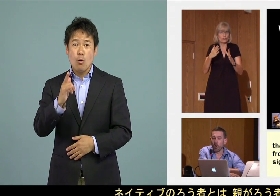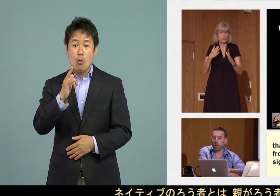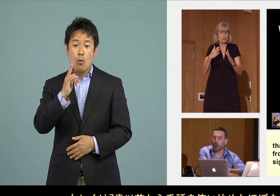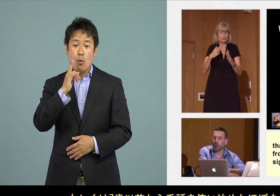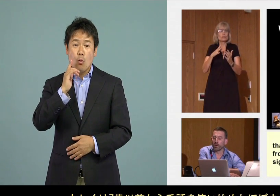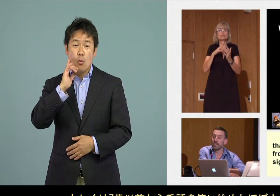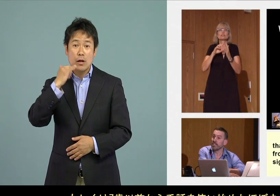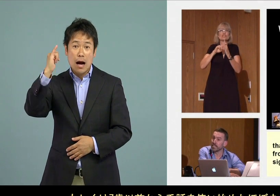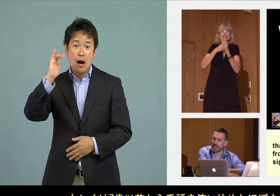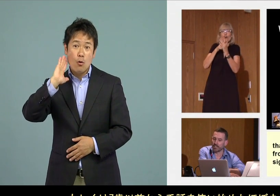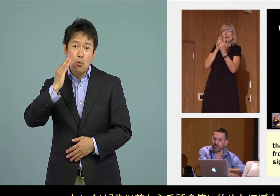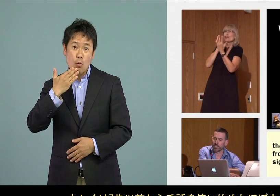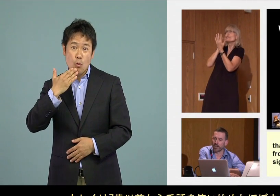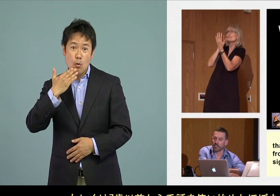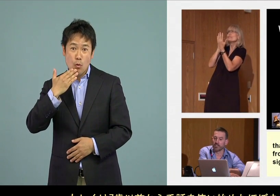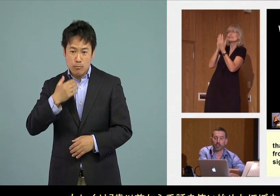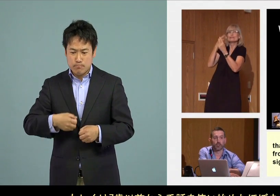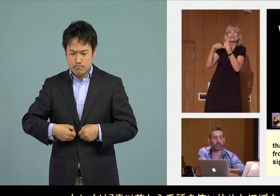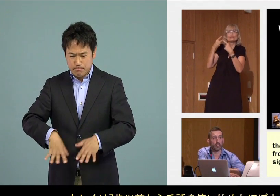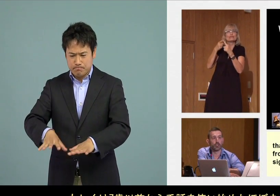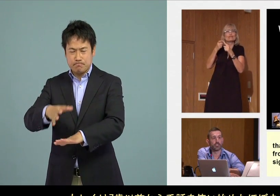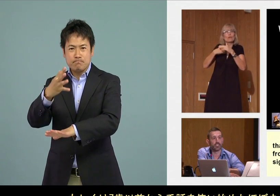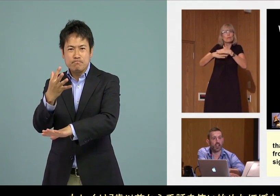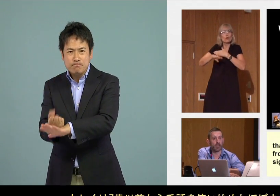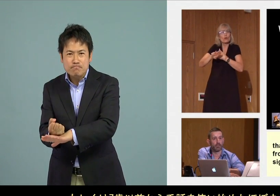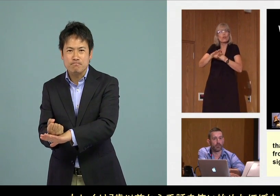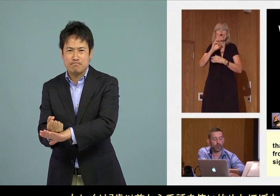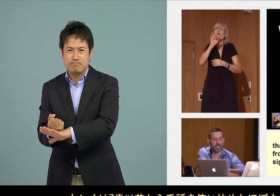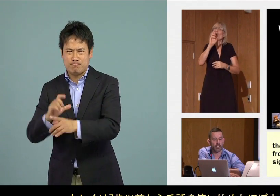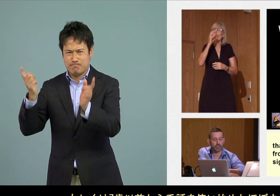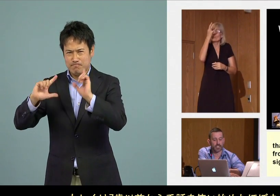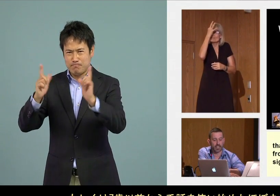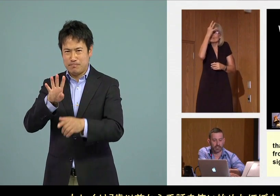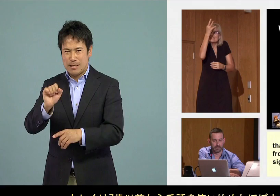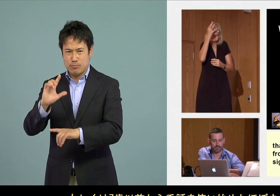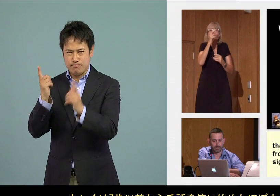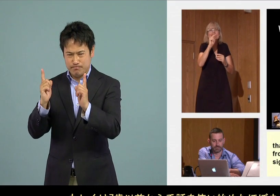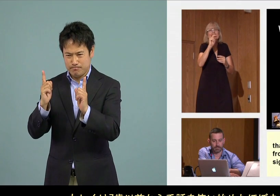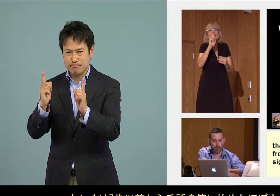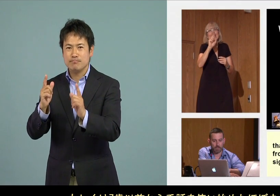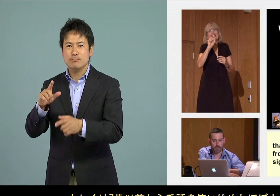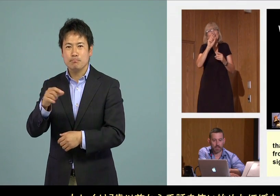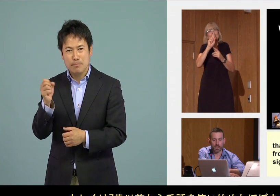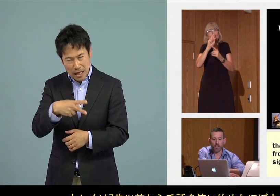parents, or near native signers, those who had learnt to sign before the age of 7.